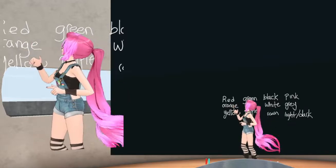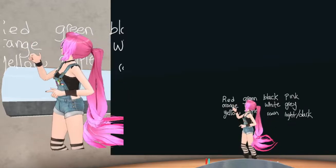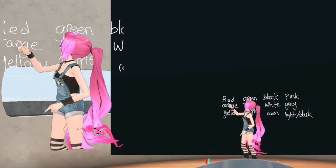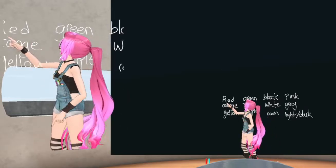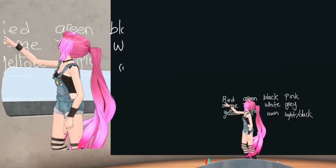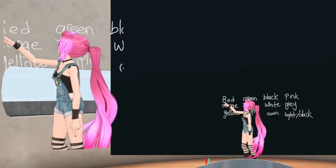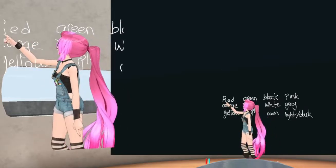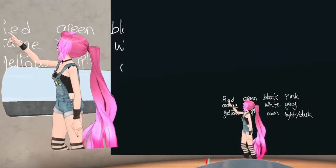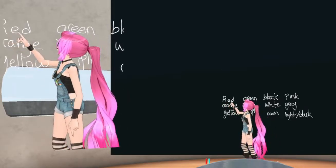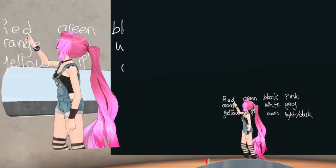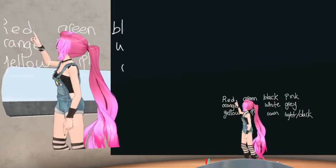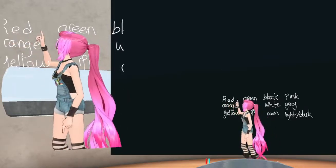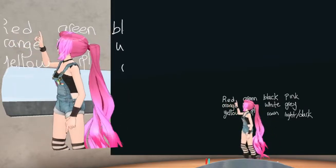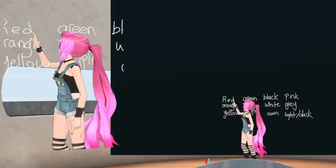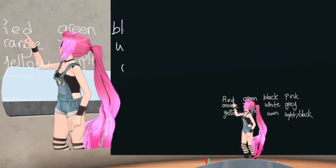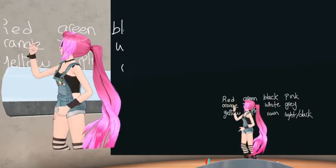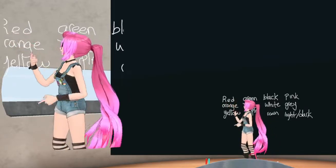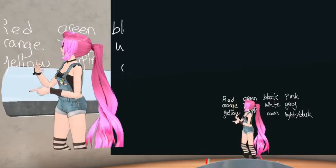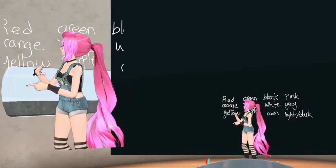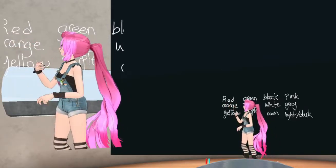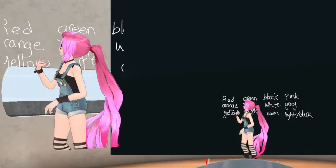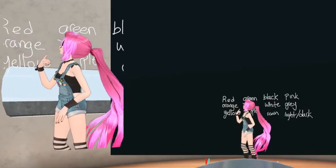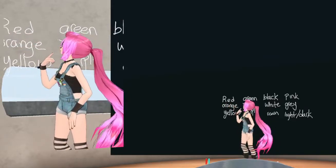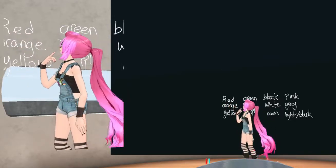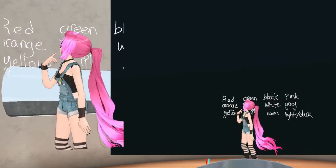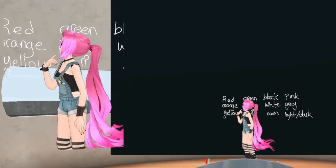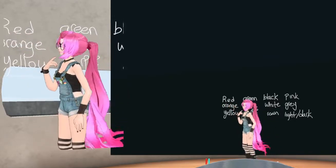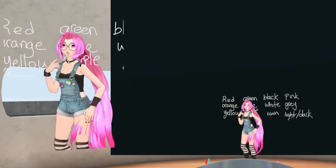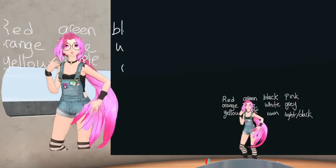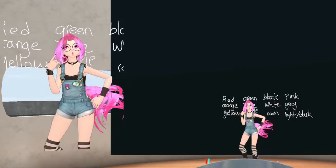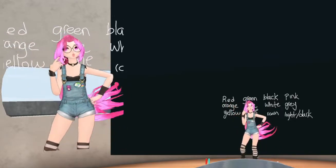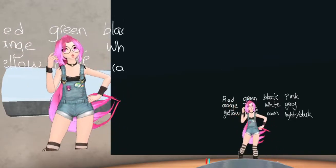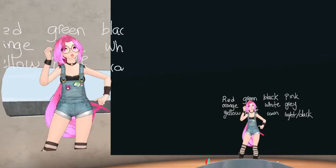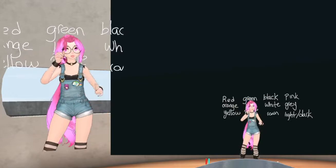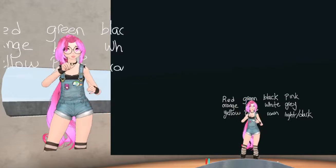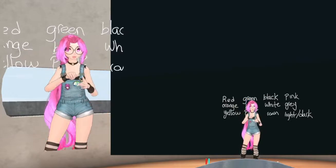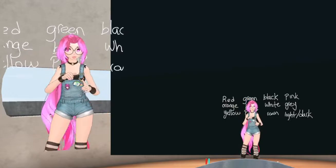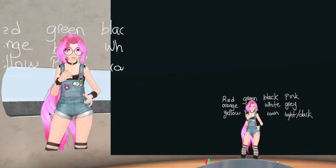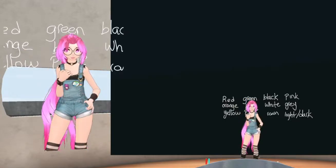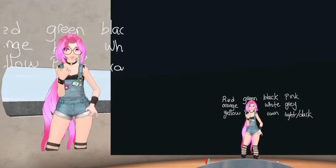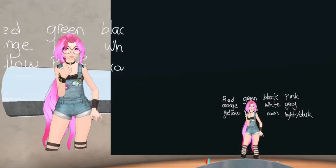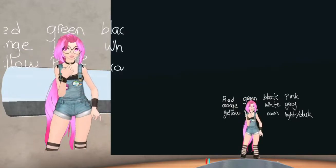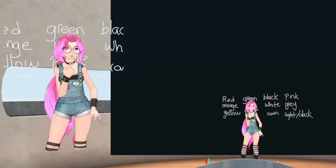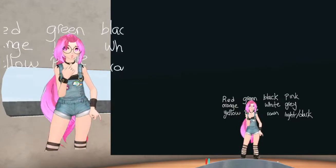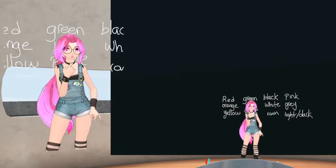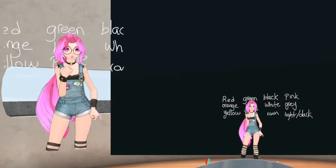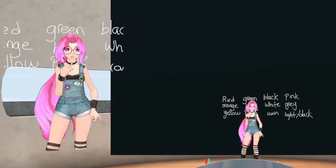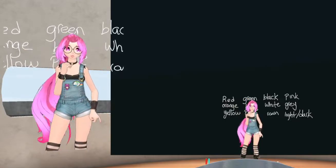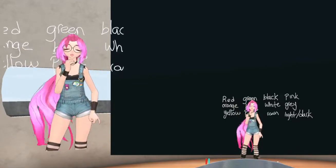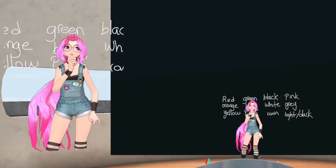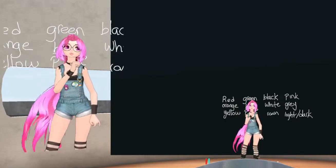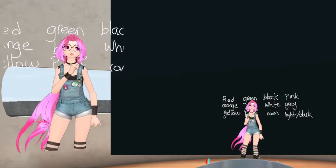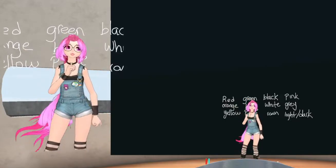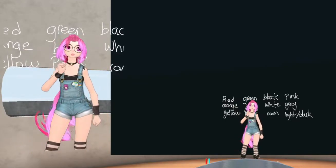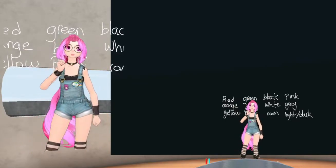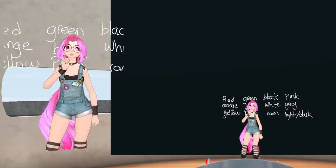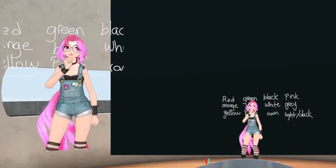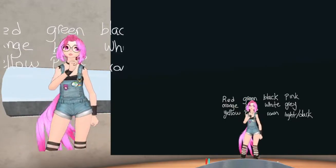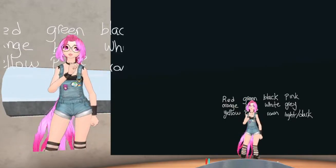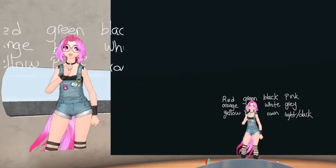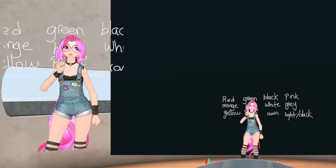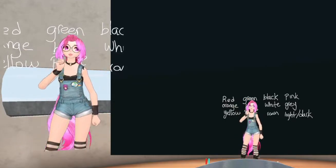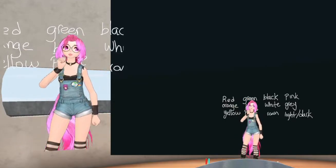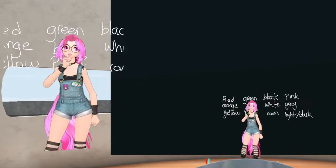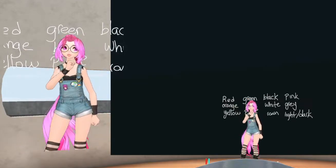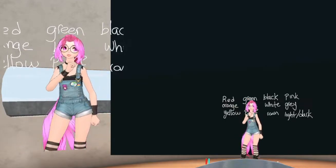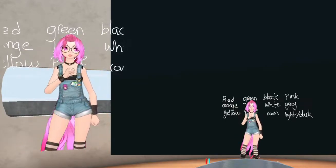does not. So red is going to be the hardest to remember. But the way I remember it is I think about red lipstick. Like you're